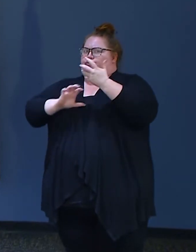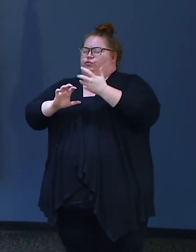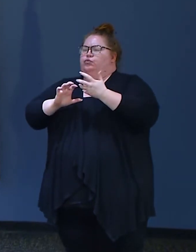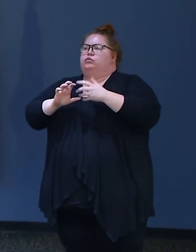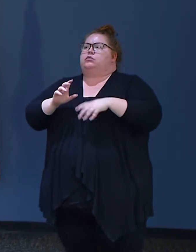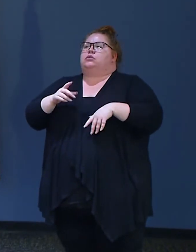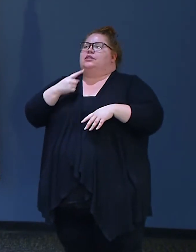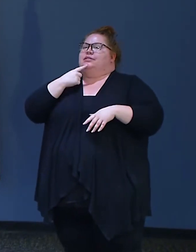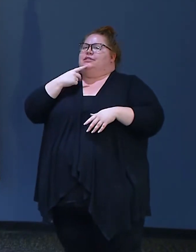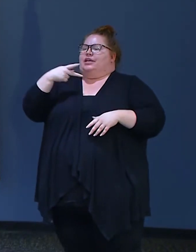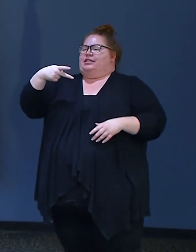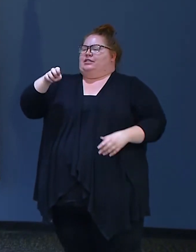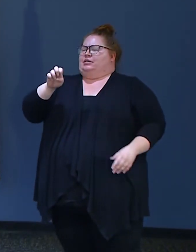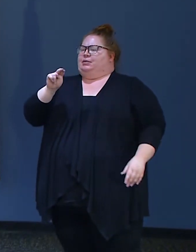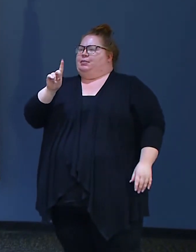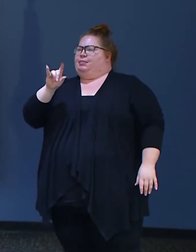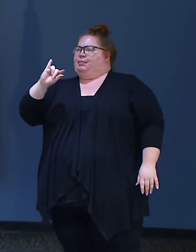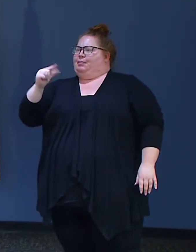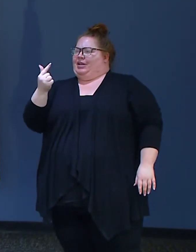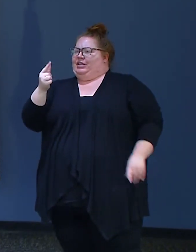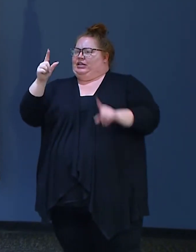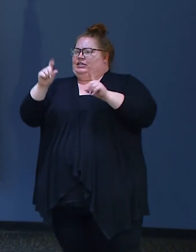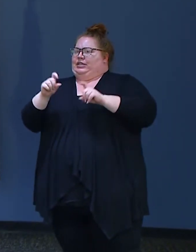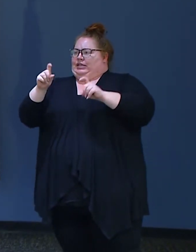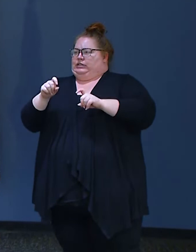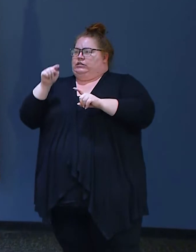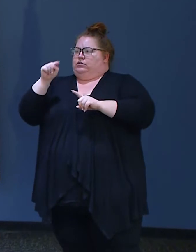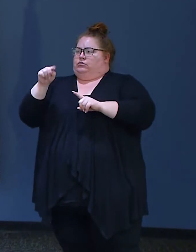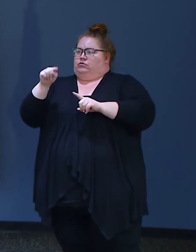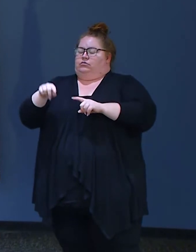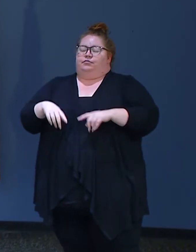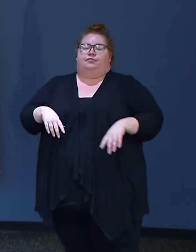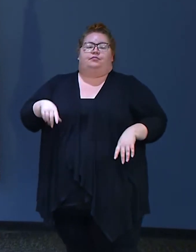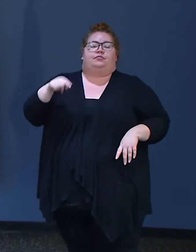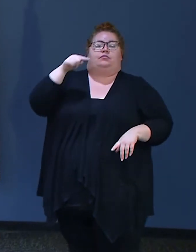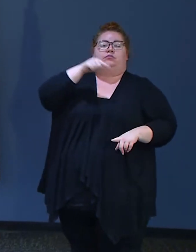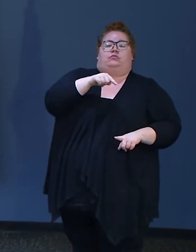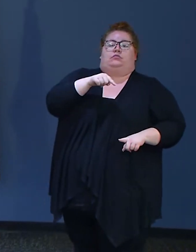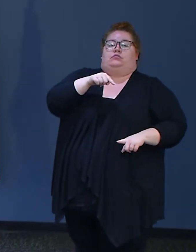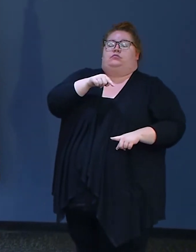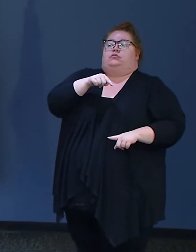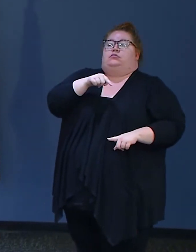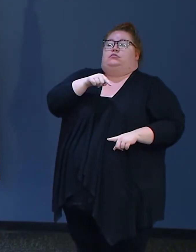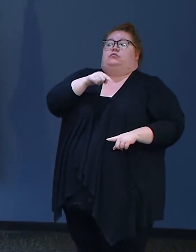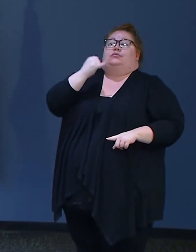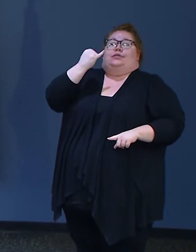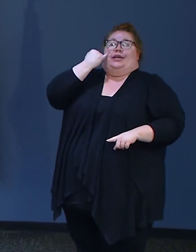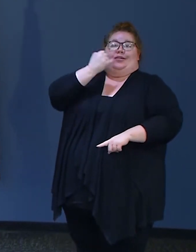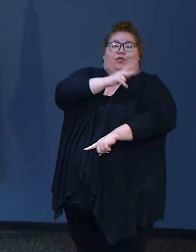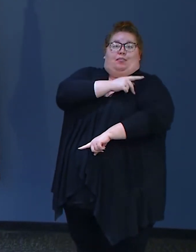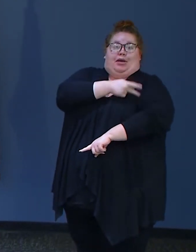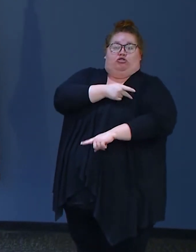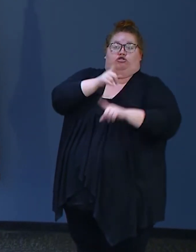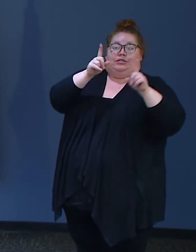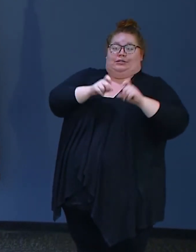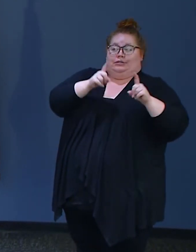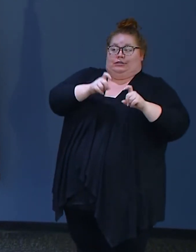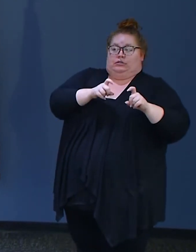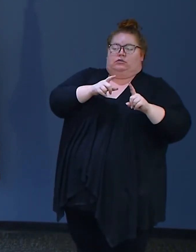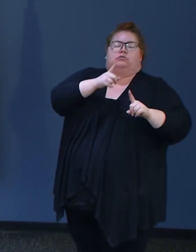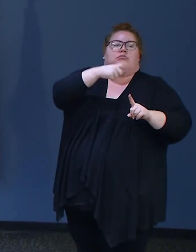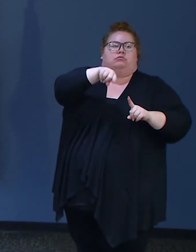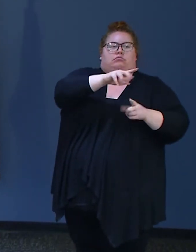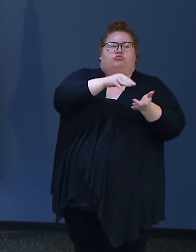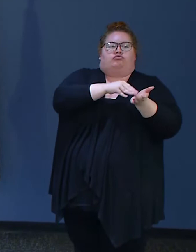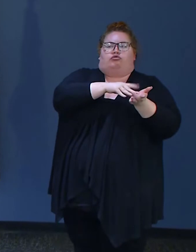when a test is ordered by a medical professional, they are required to inform public health that a test is going to happen. On the other side of that,